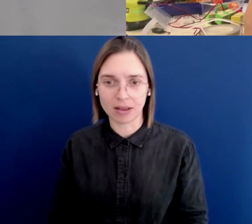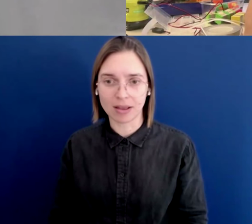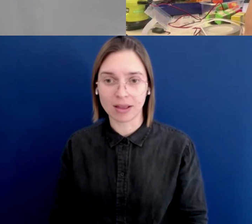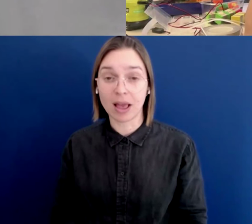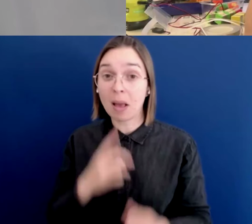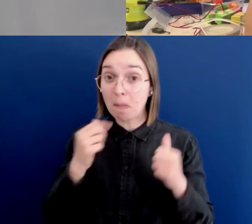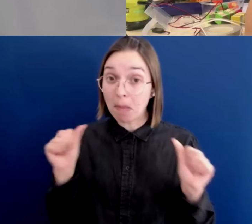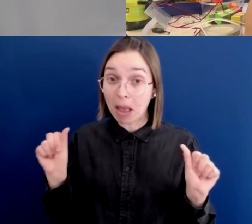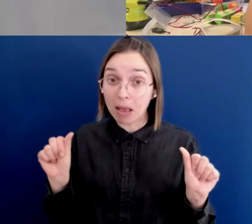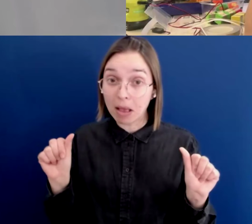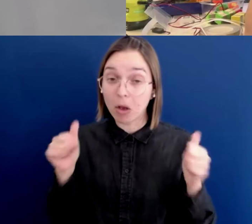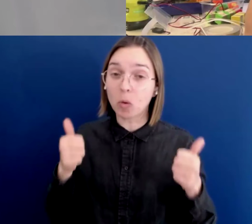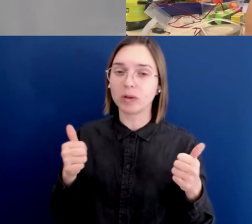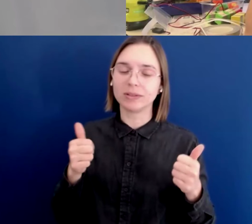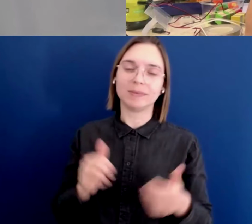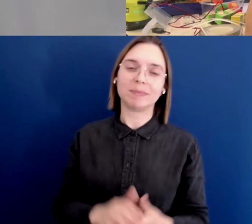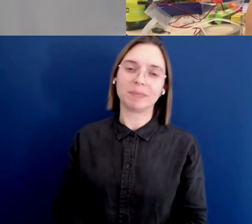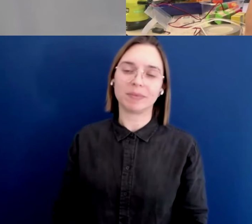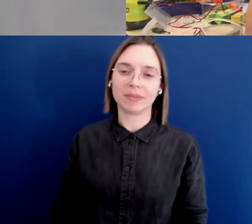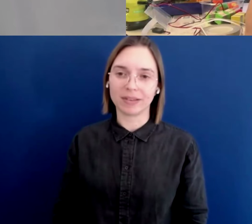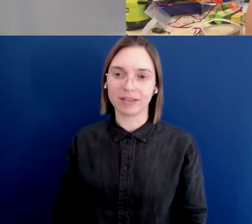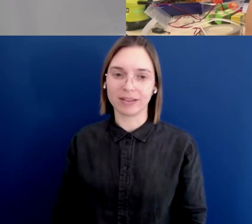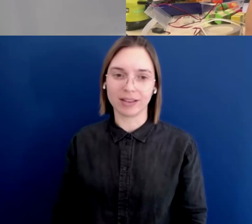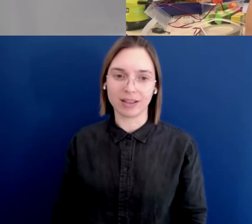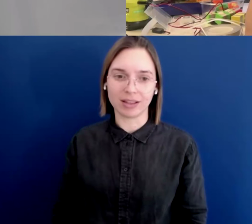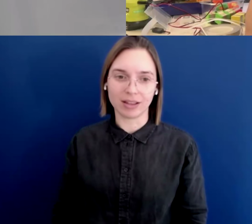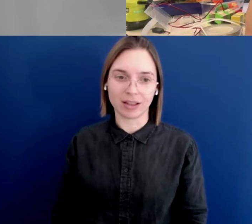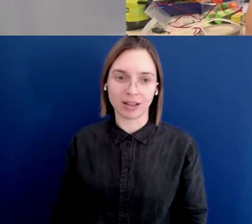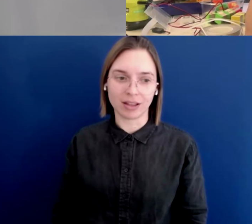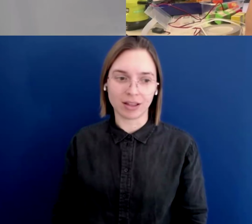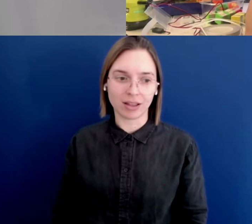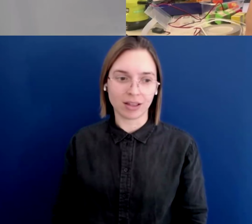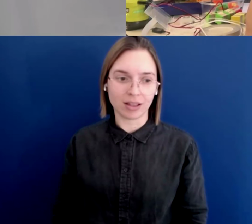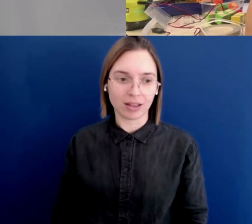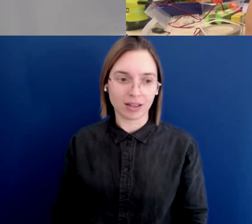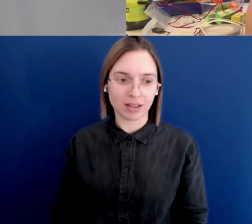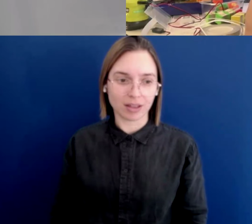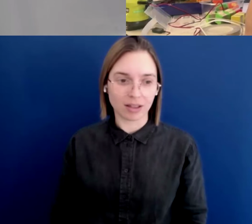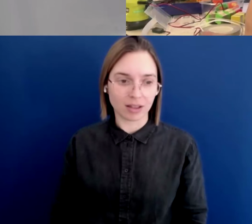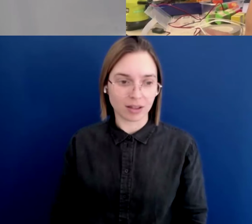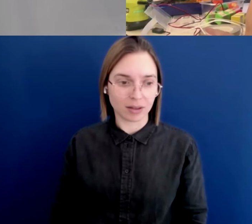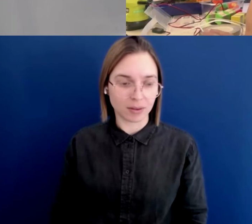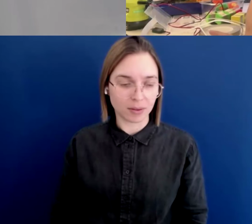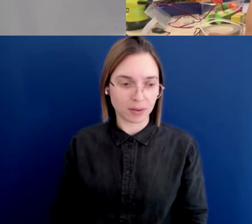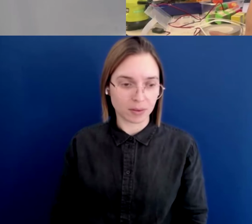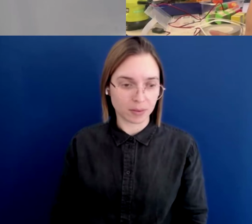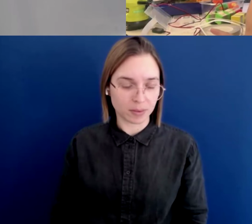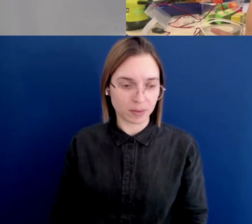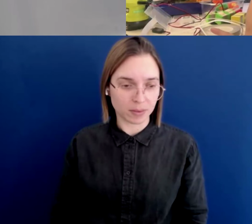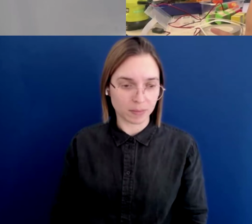Okay, cool. Sorry? You can check that now. It's just this one's misbehaving. Cool, no problem.